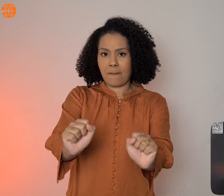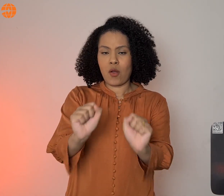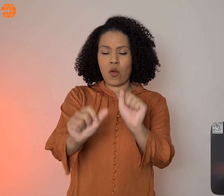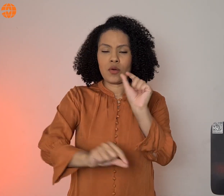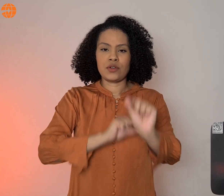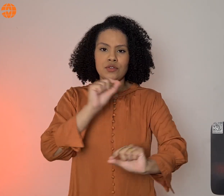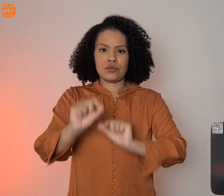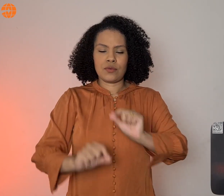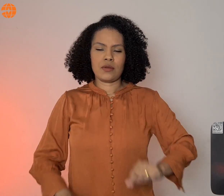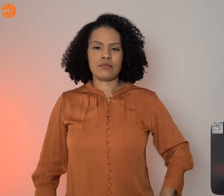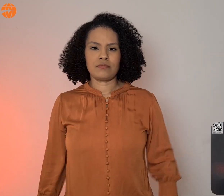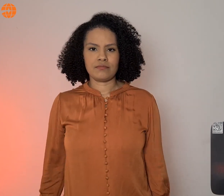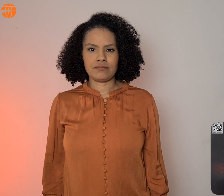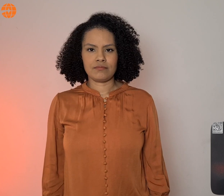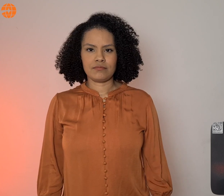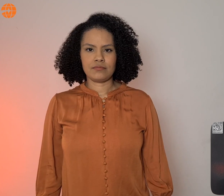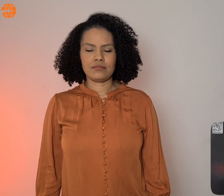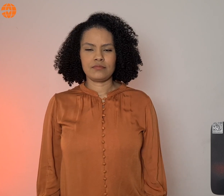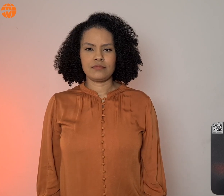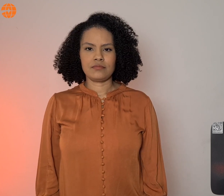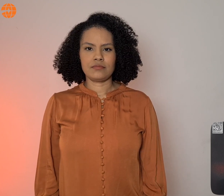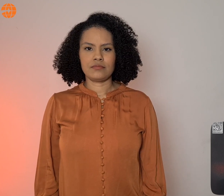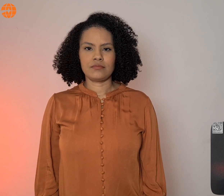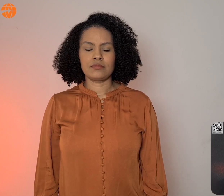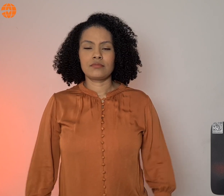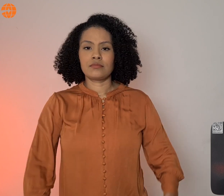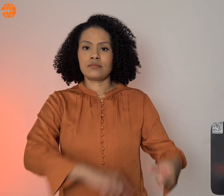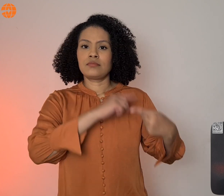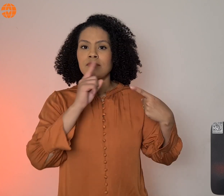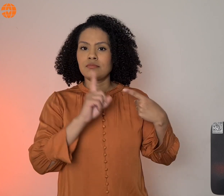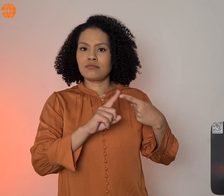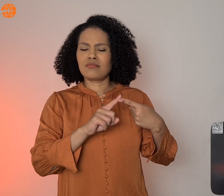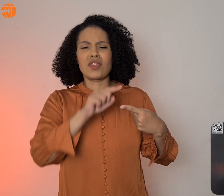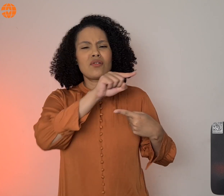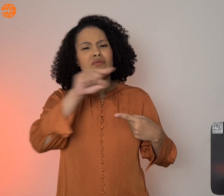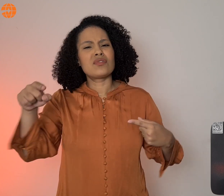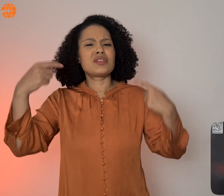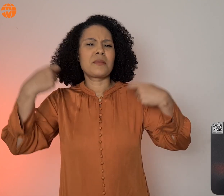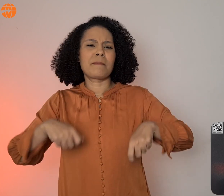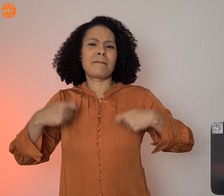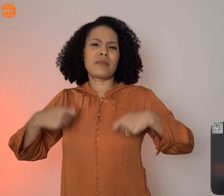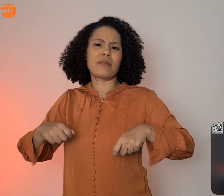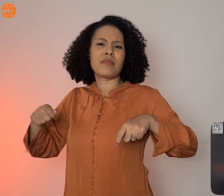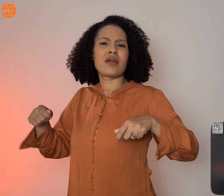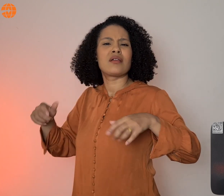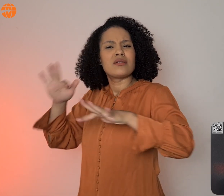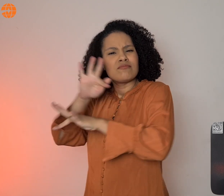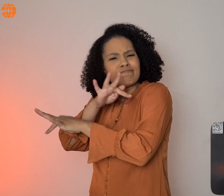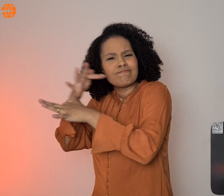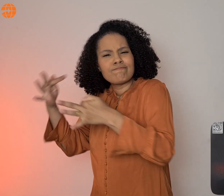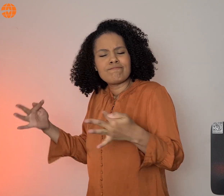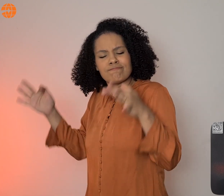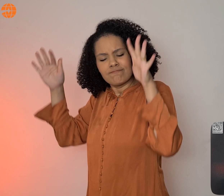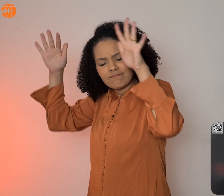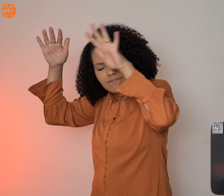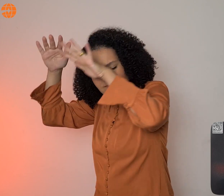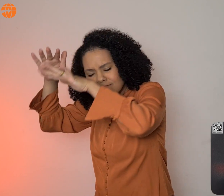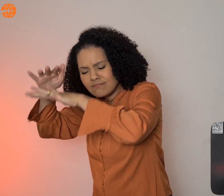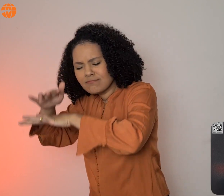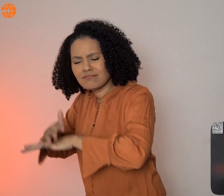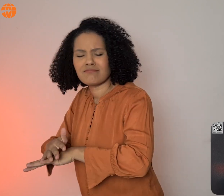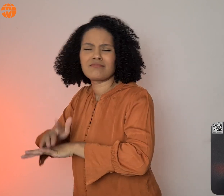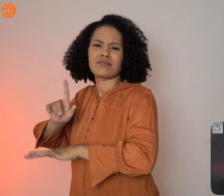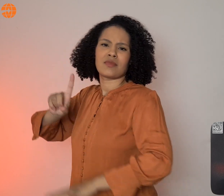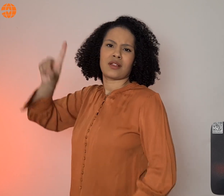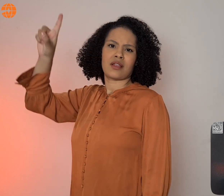pudesse até mesmo anotar. First is surrender to him and make him your father. A primeira coisa é se renda a Ele e faça dele